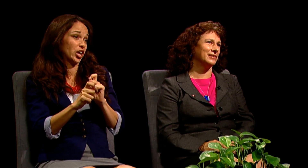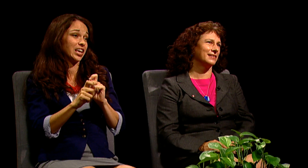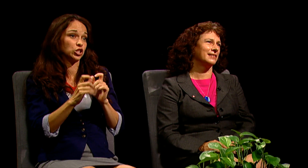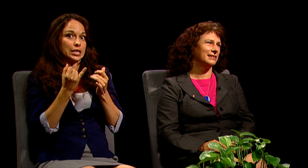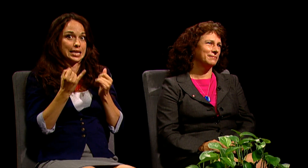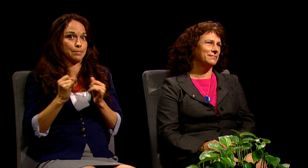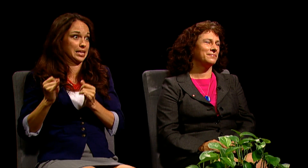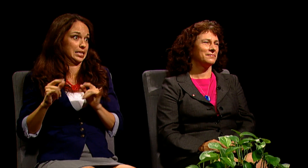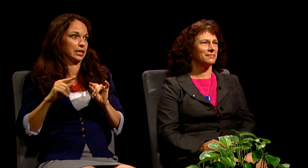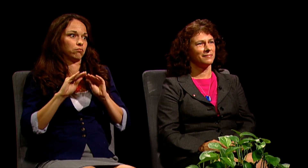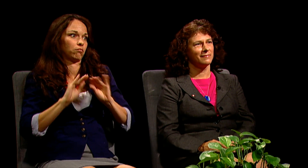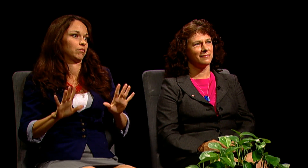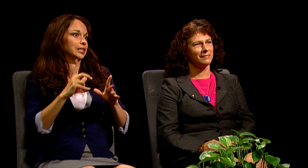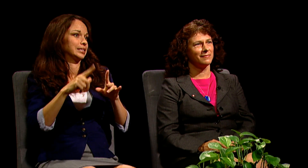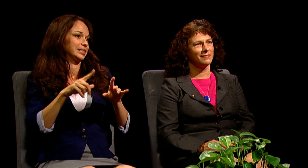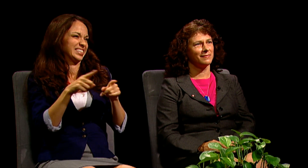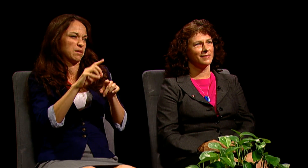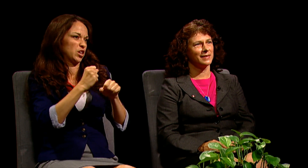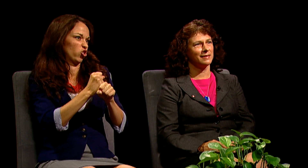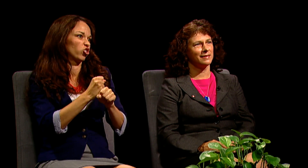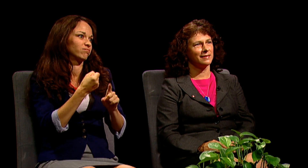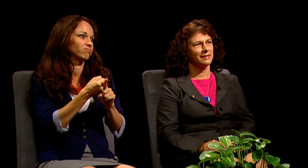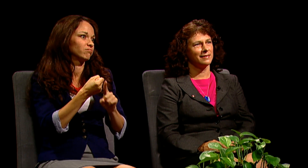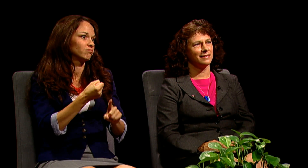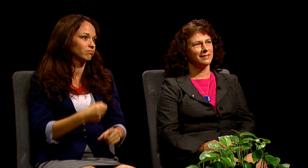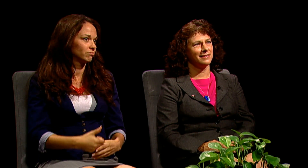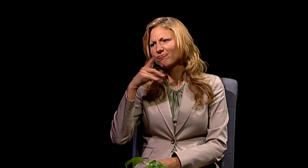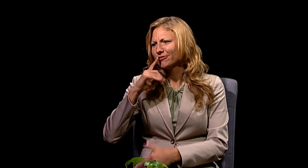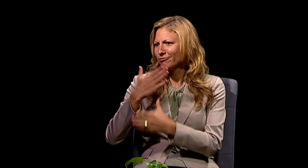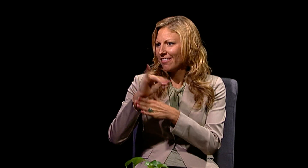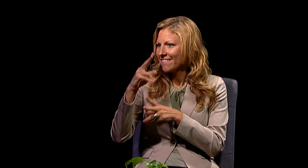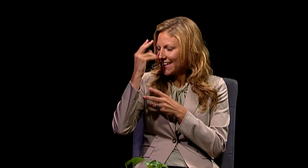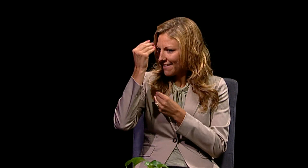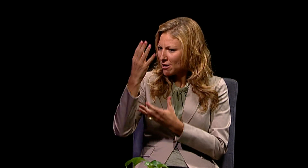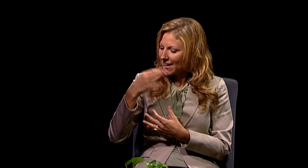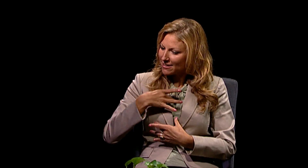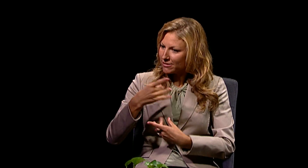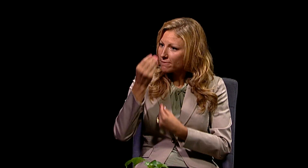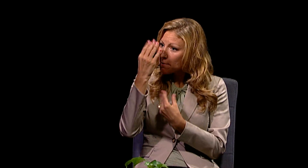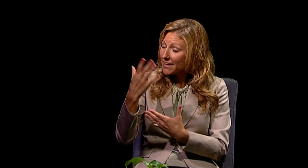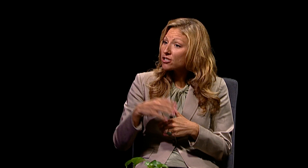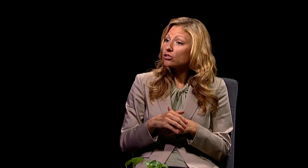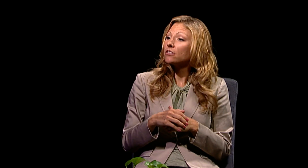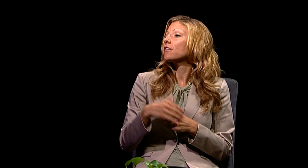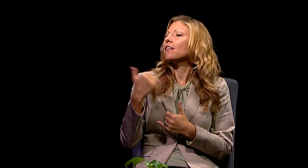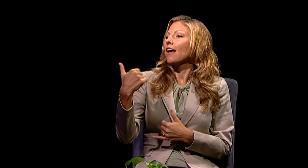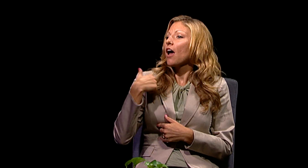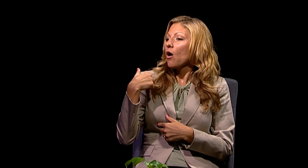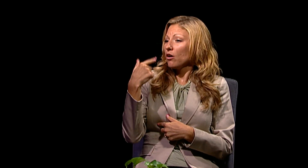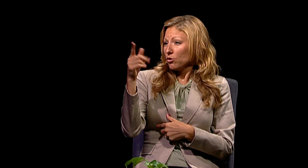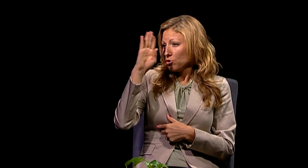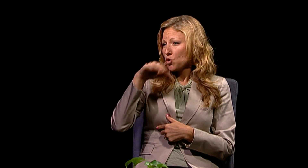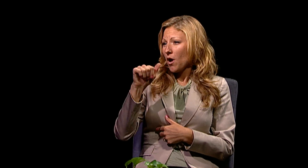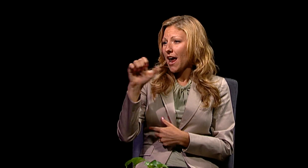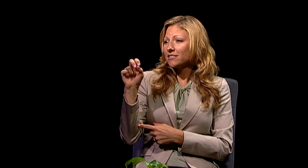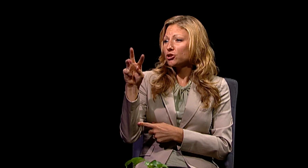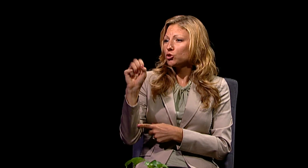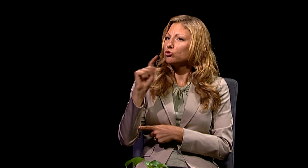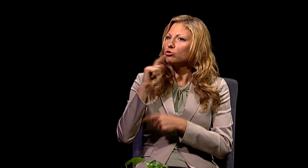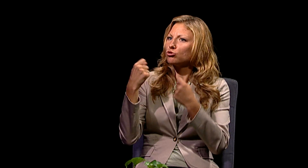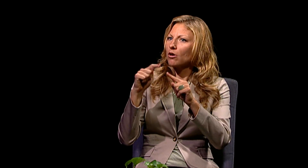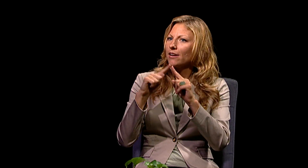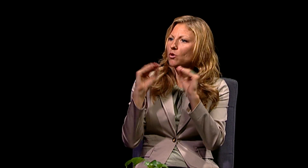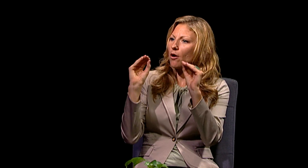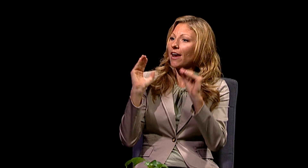the same year. Thank you so much for sharing such interesting